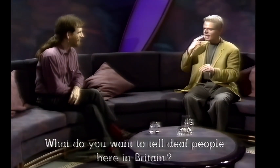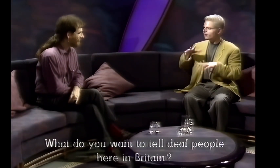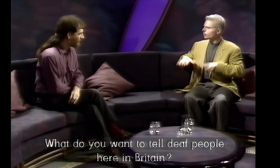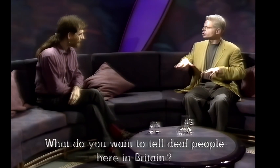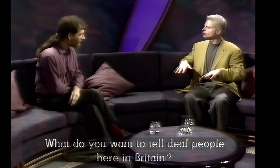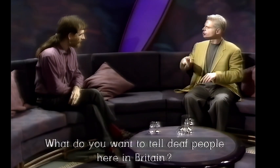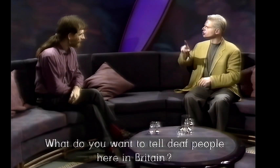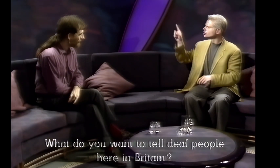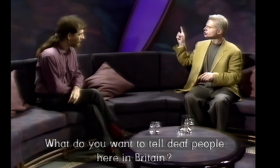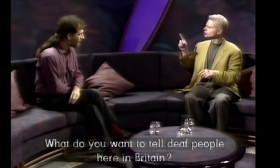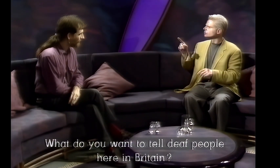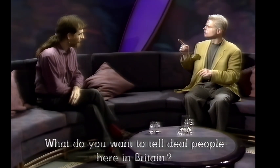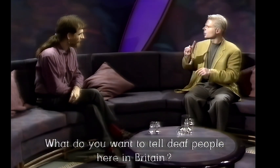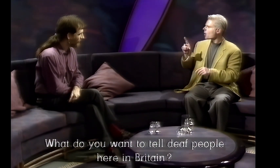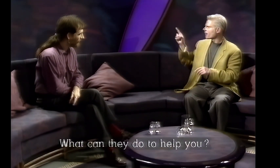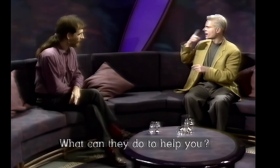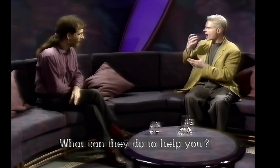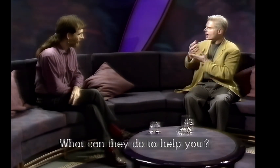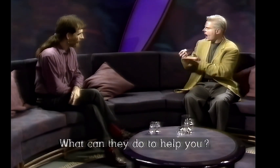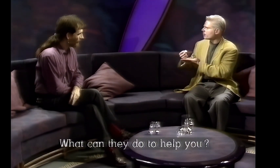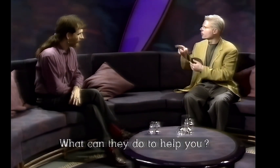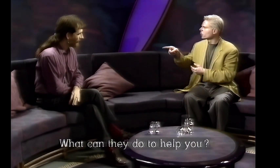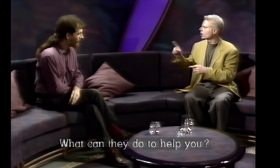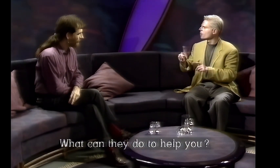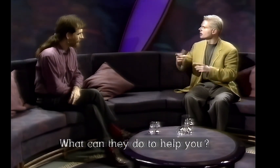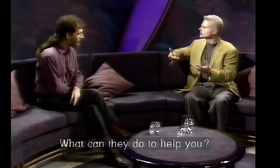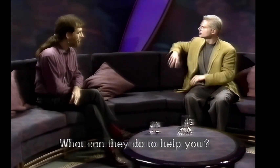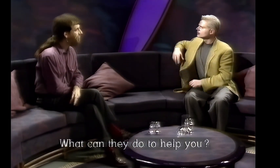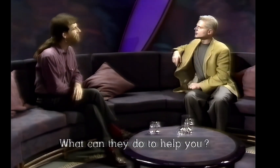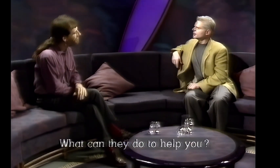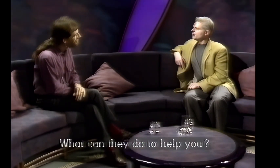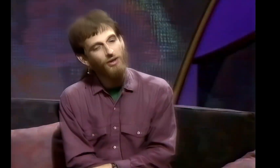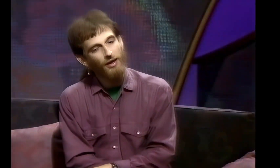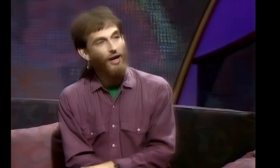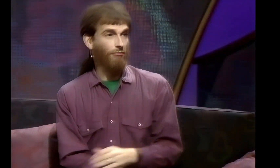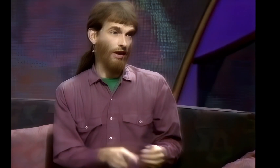What do you want to tell deaf people here in Britain? What can they do to help you?